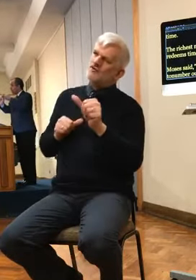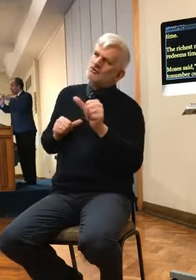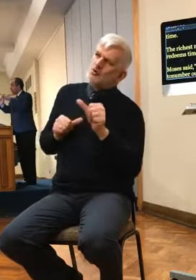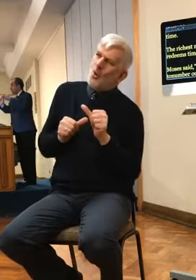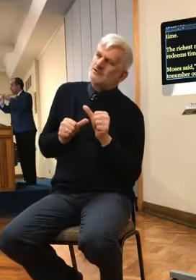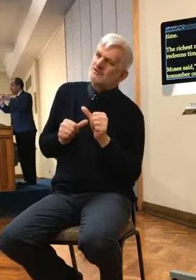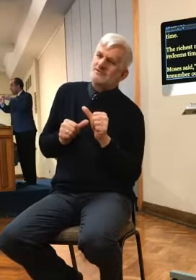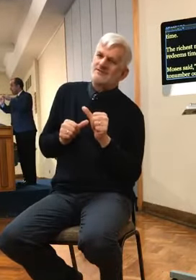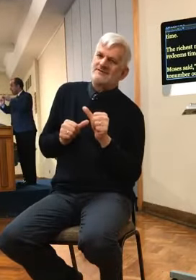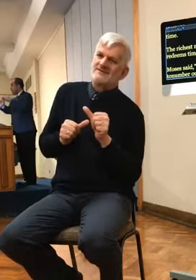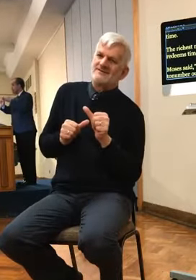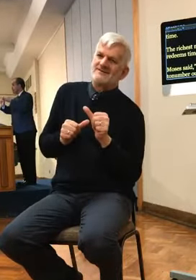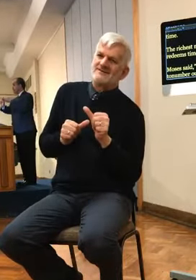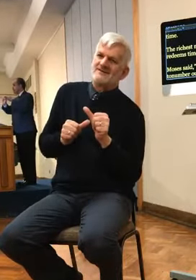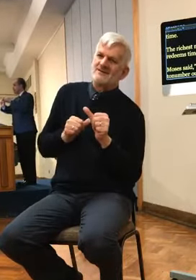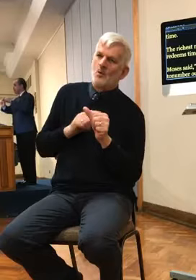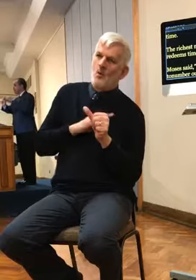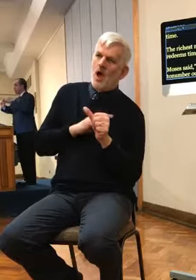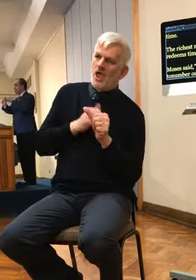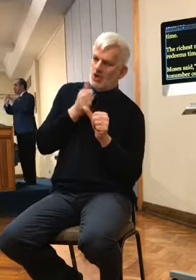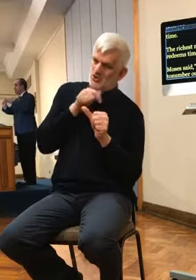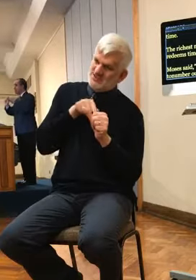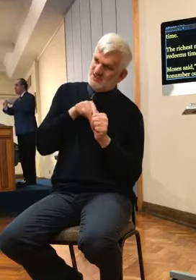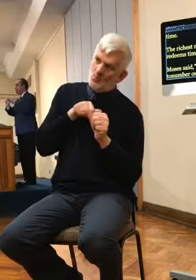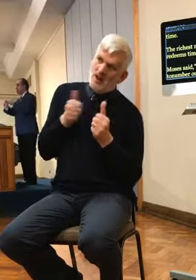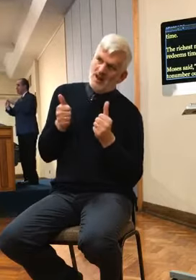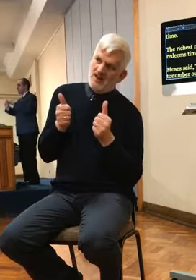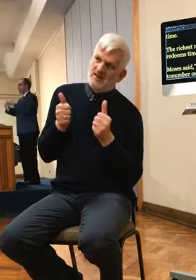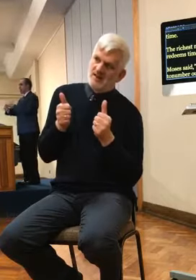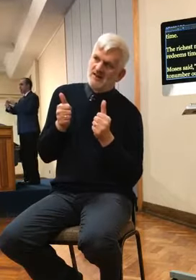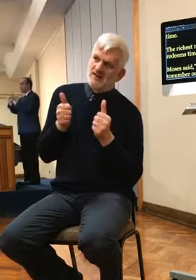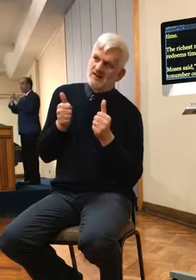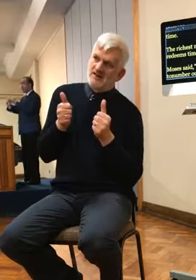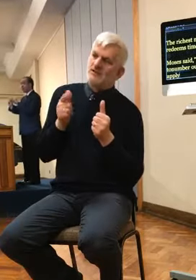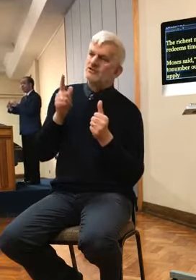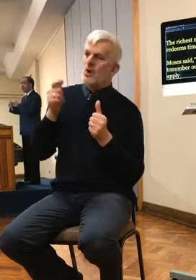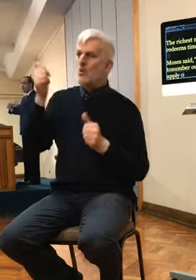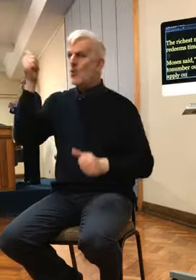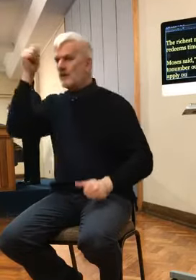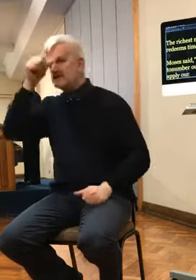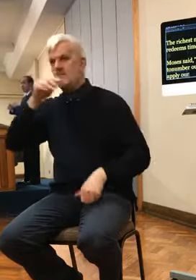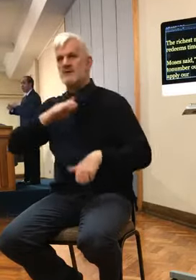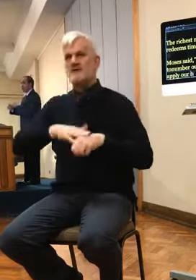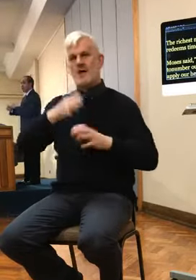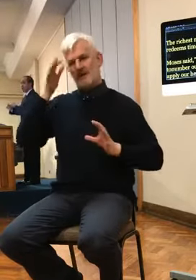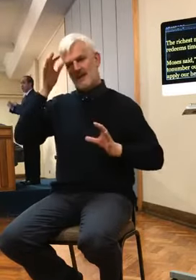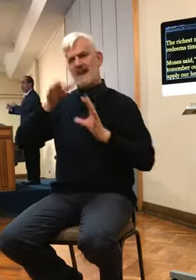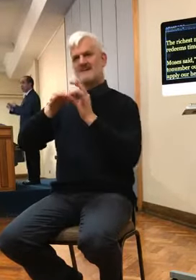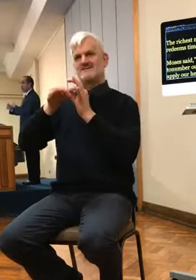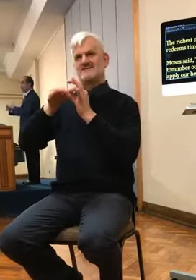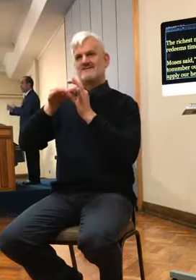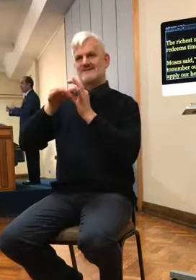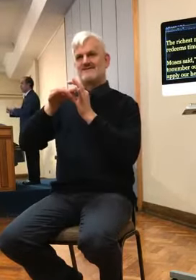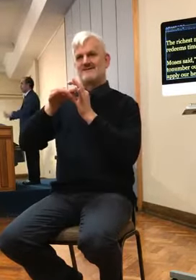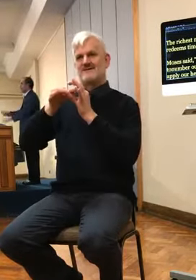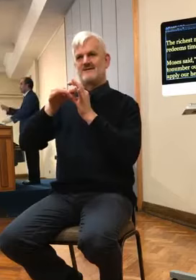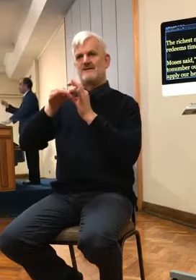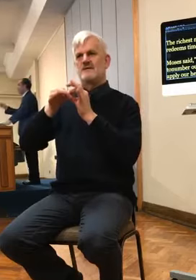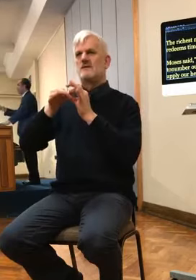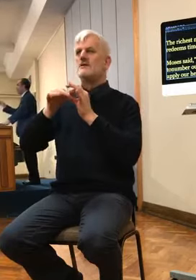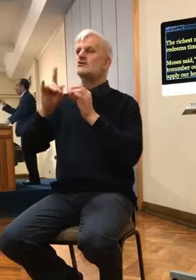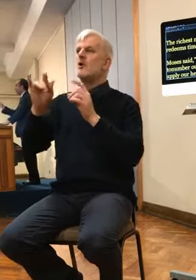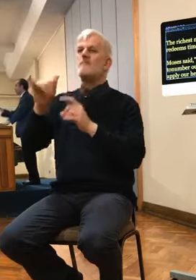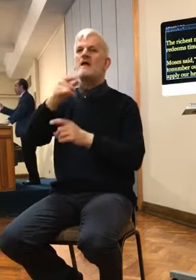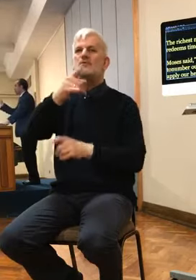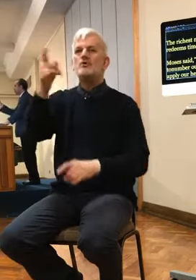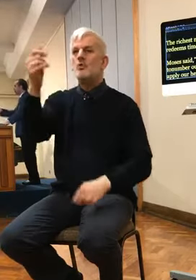wisdom and time? The two are interconnected. So if you are a wise man or a wise woman, the